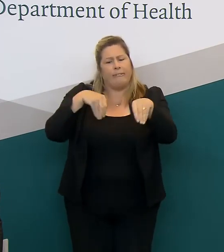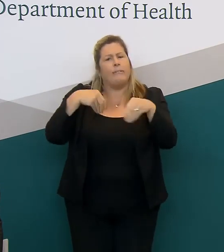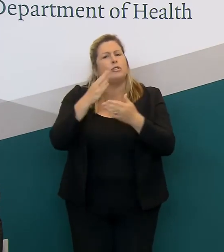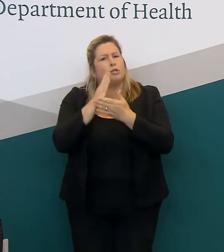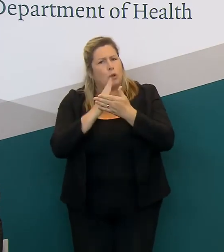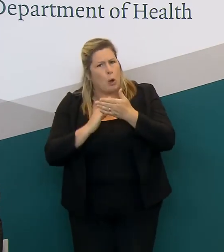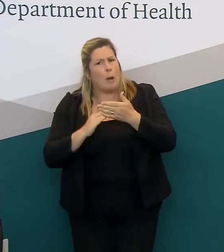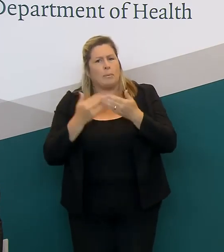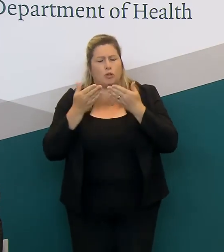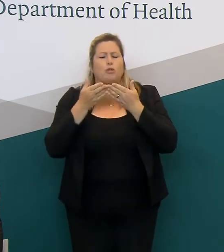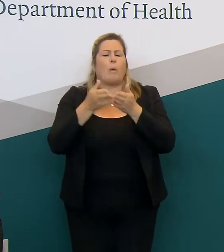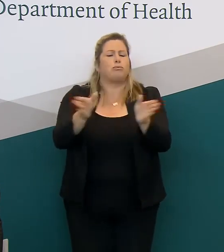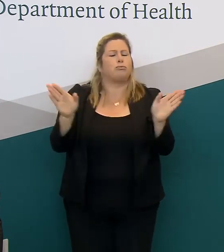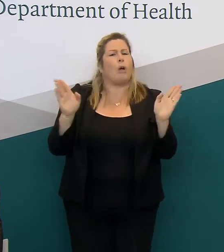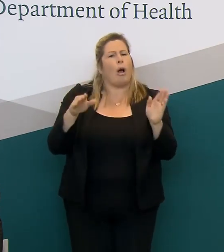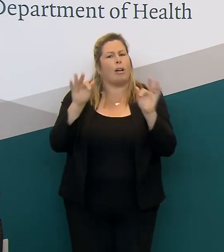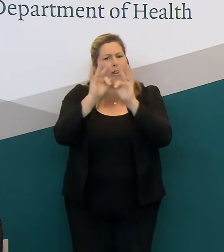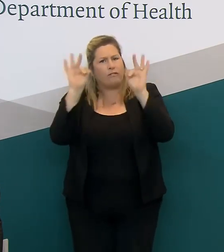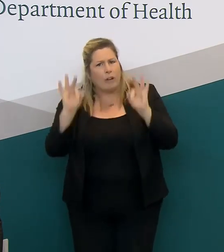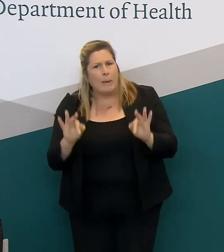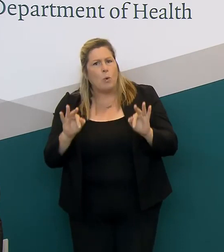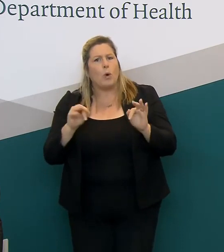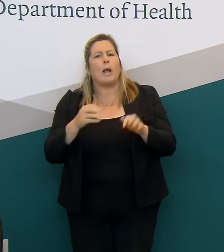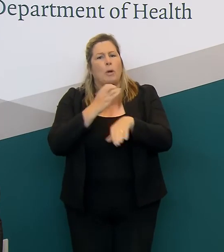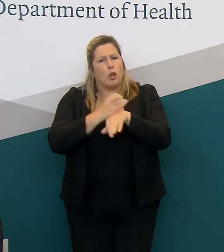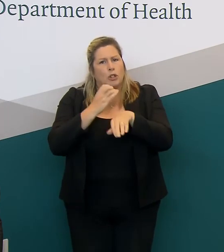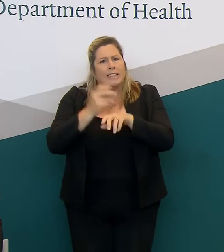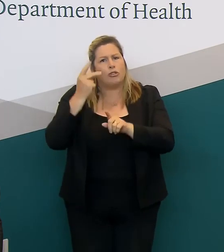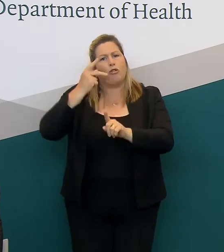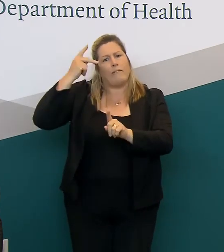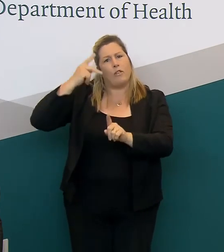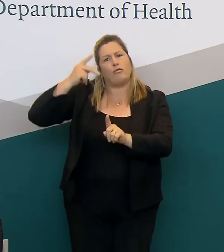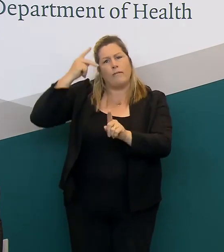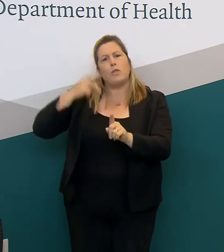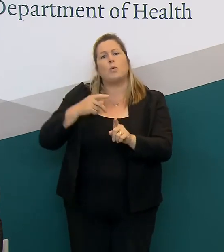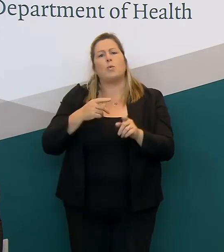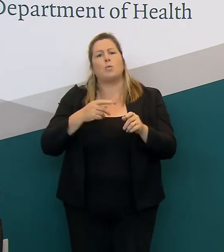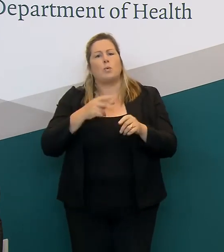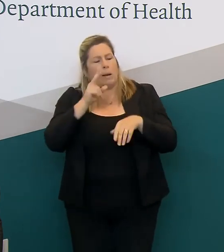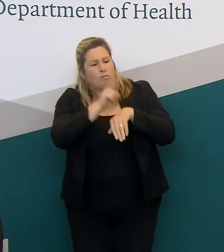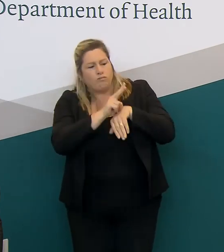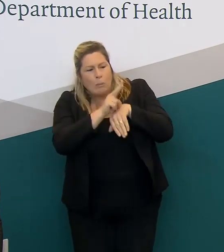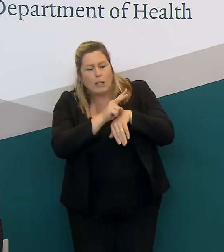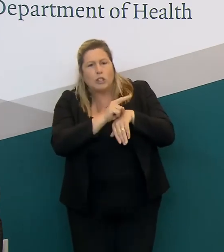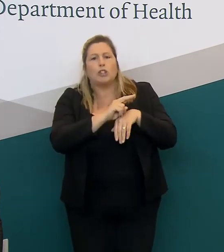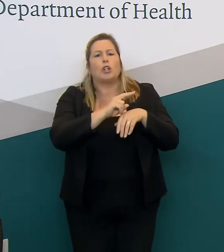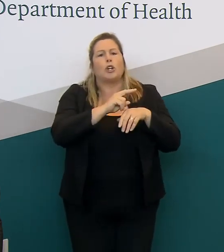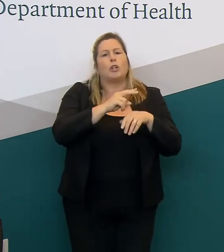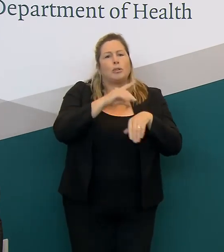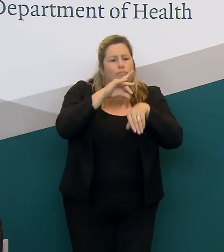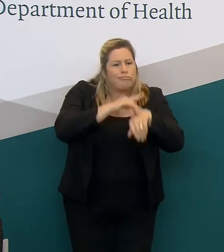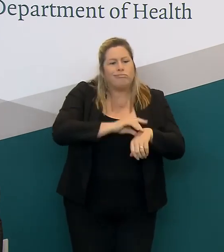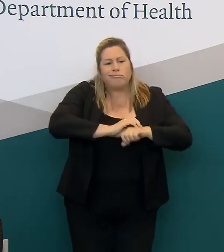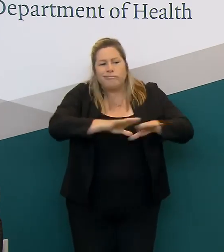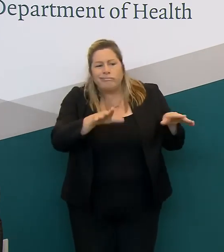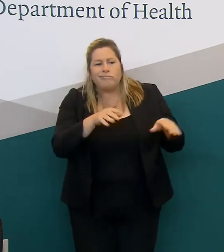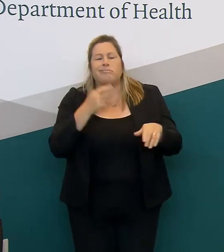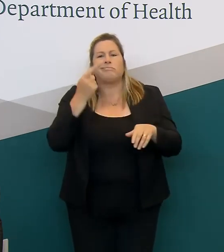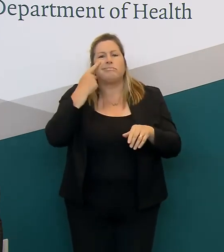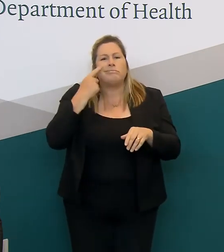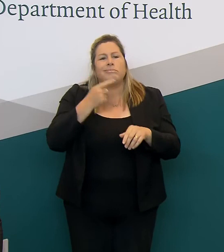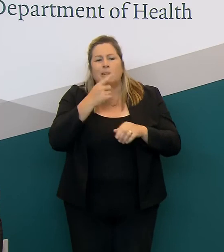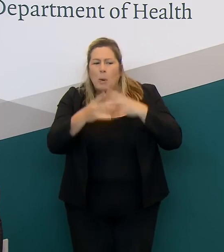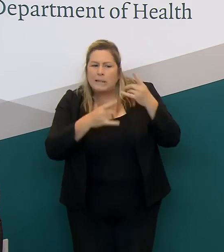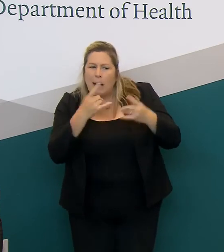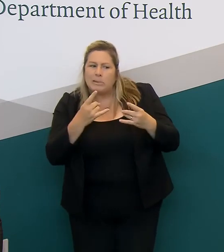a broad framework to base our decisions on. And the detail of then those decisions we set out in the specific guidance. So there'll be a lot more detail